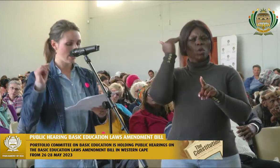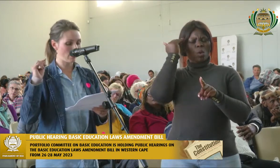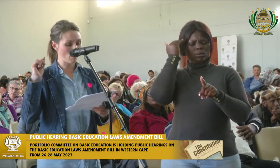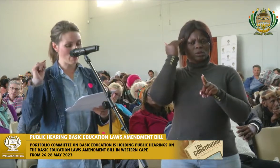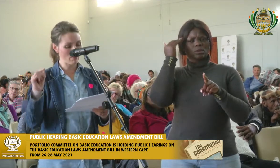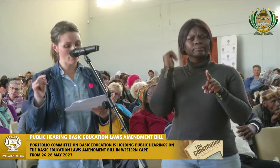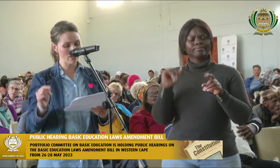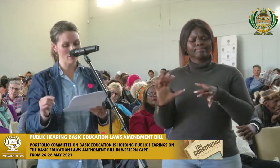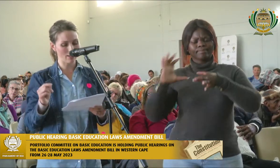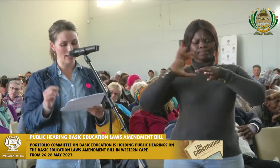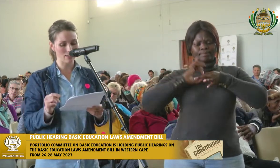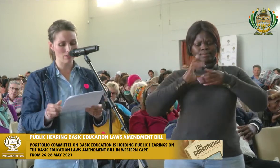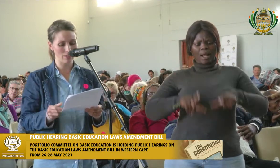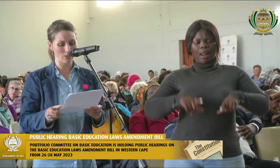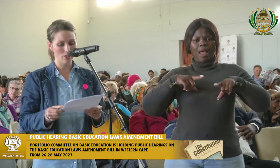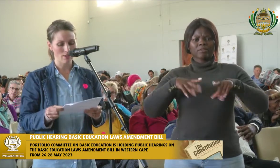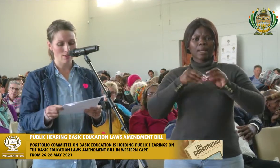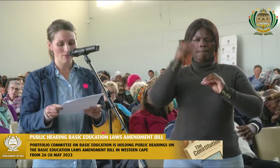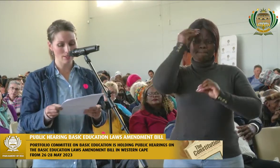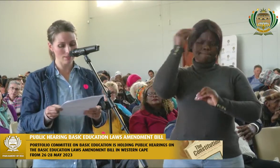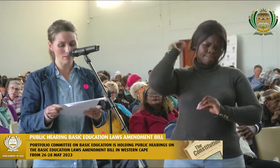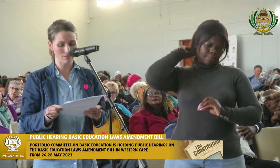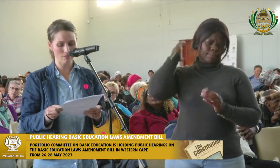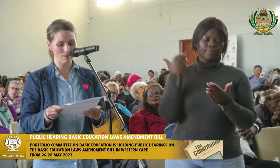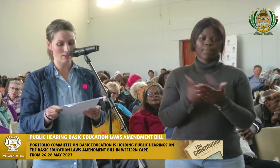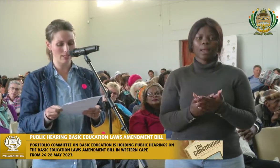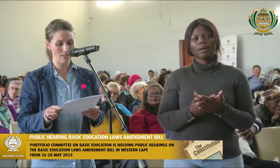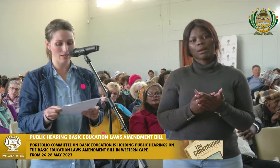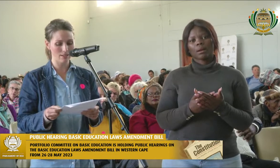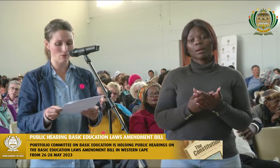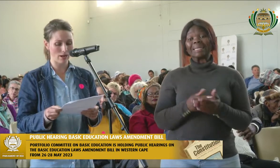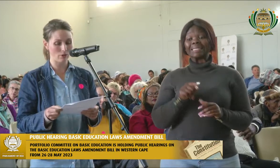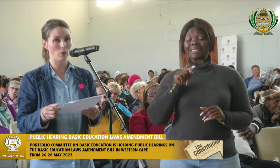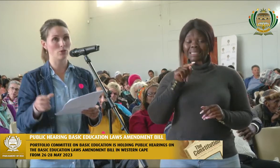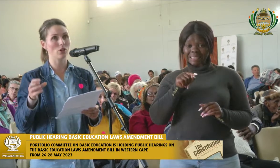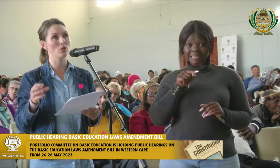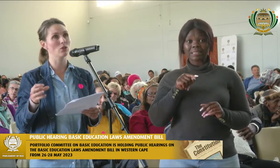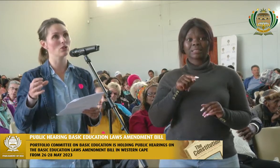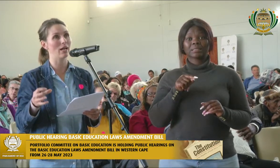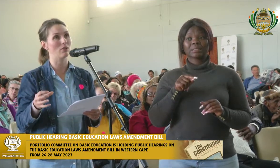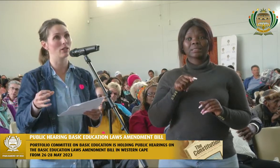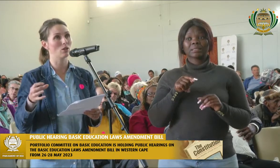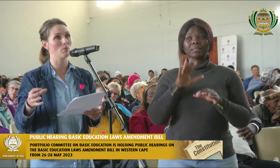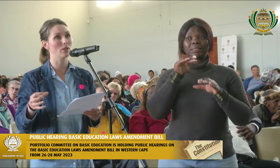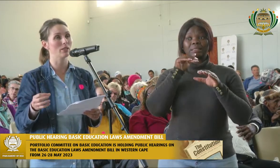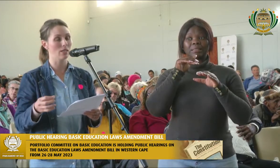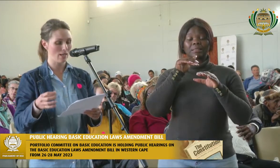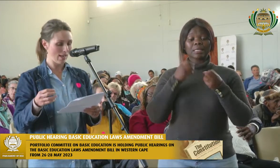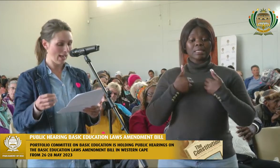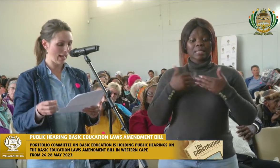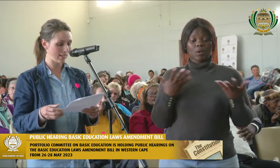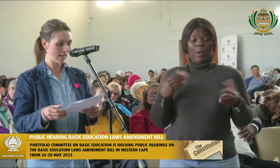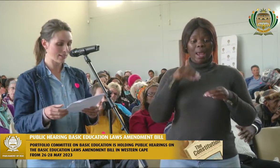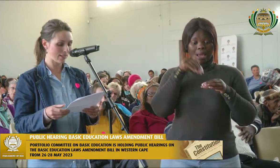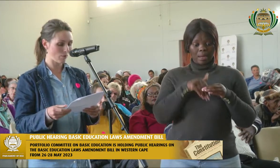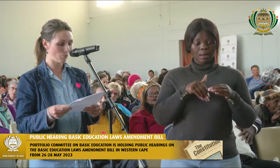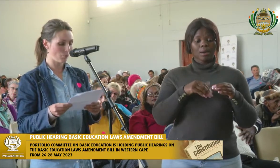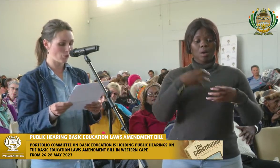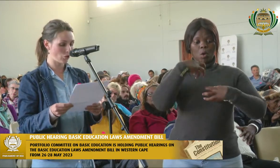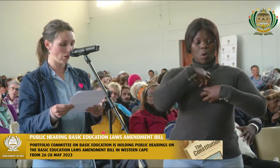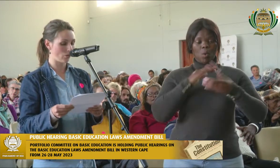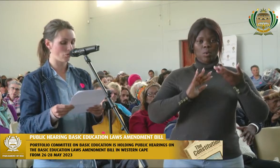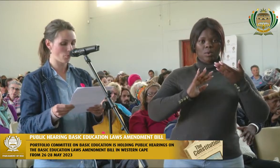aiming in remembering the gained knowledge. This can start in and around one's own town and community, and as